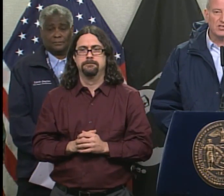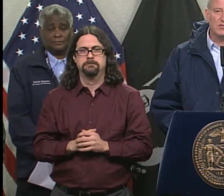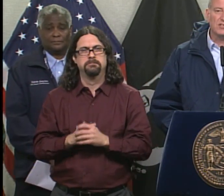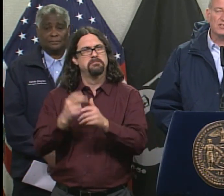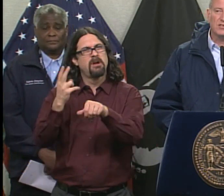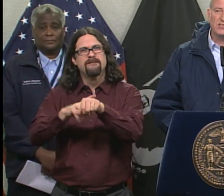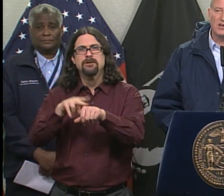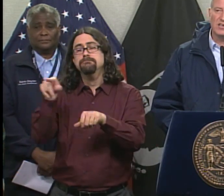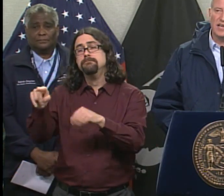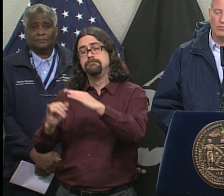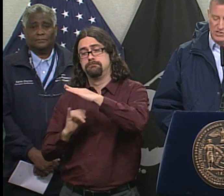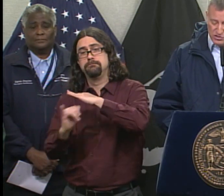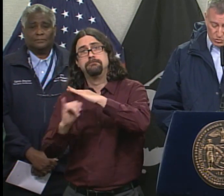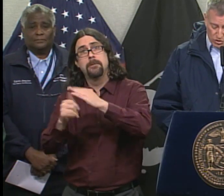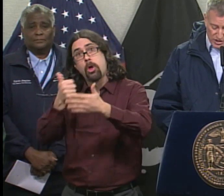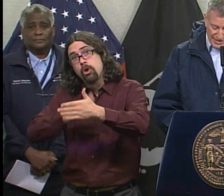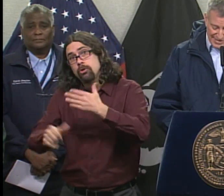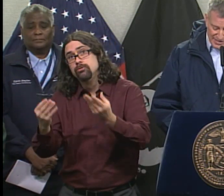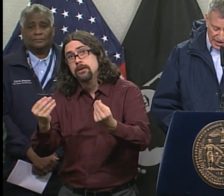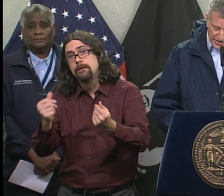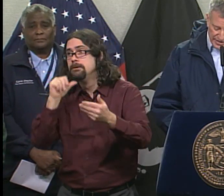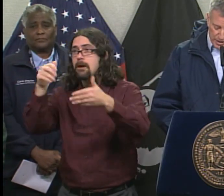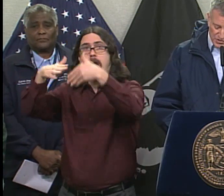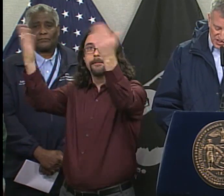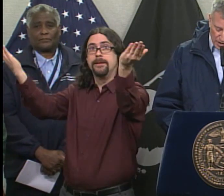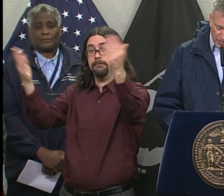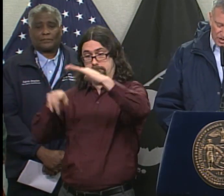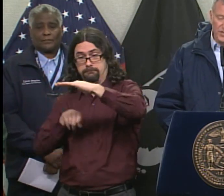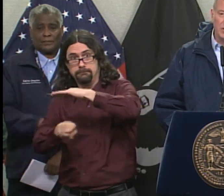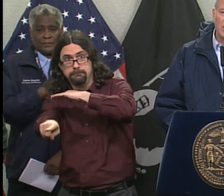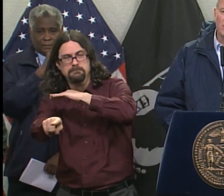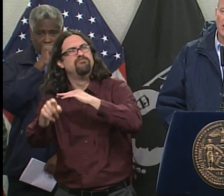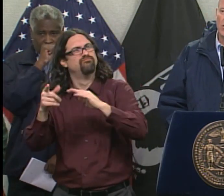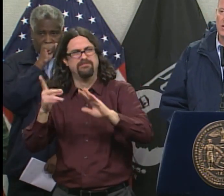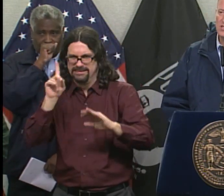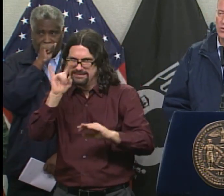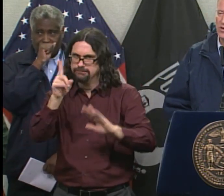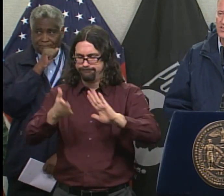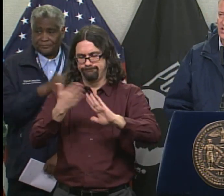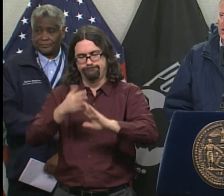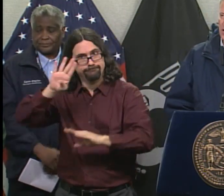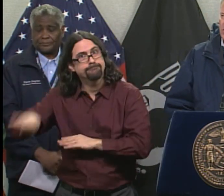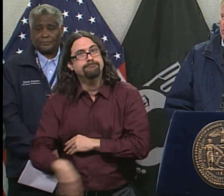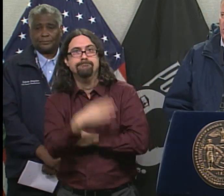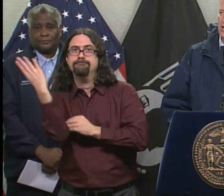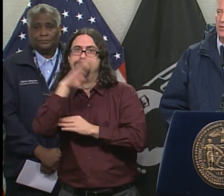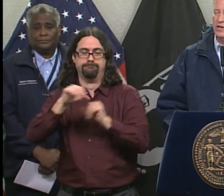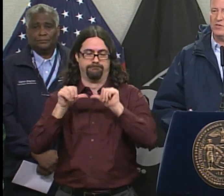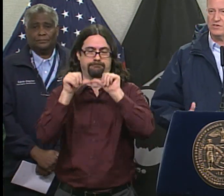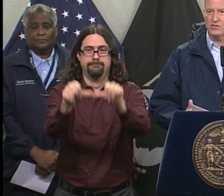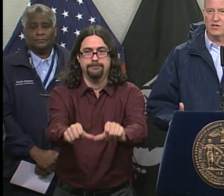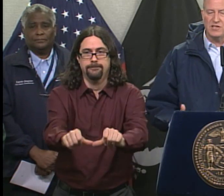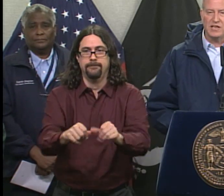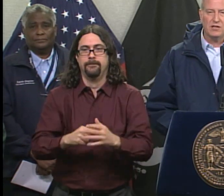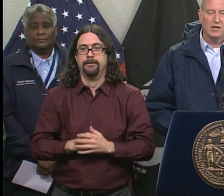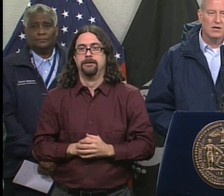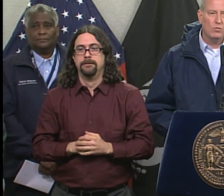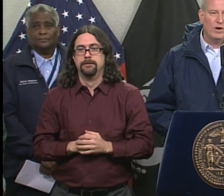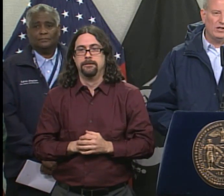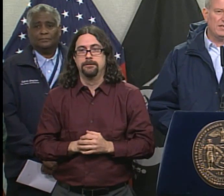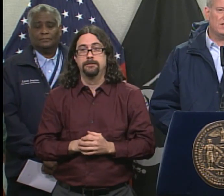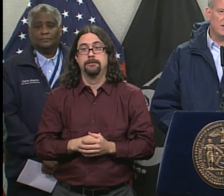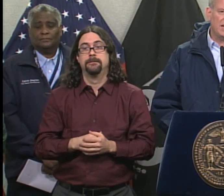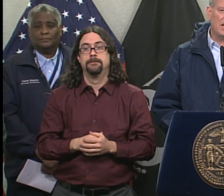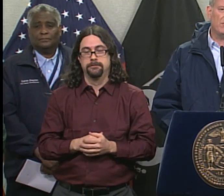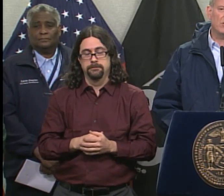bus service started to get restored. 9 a.m. some of the above-ground subways started to get restored. Now, we know this is going to take